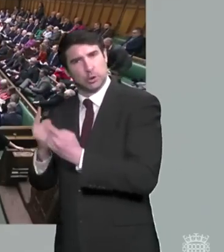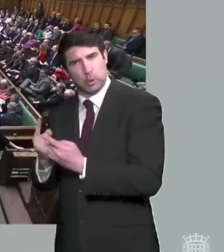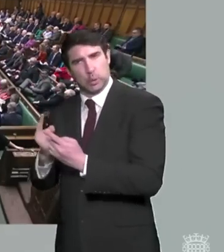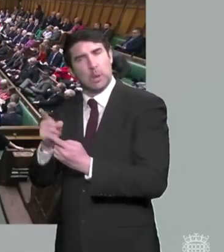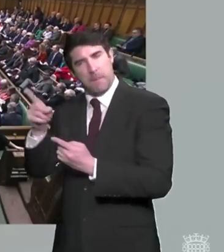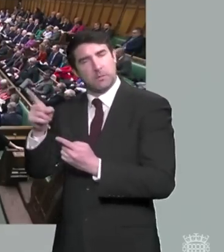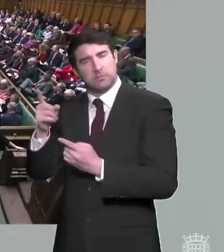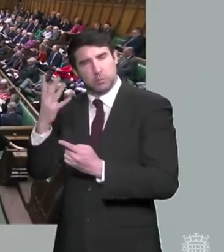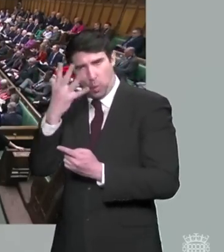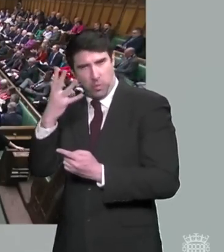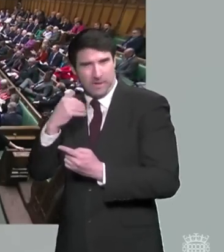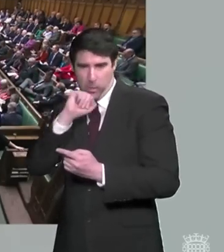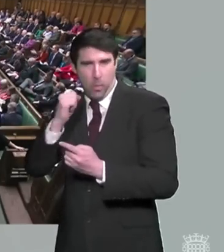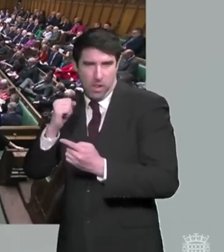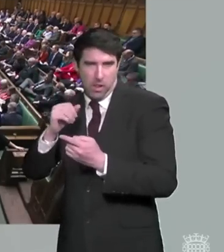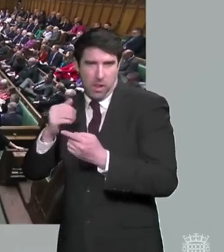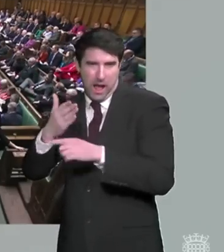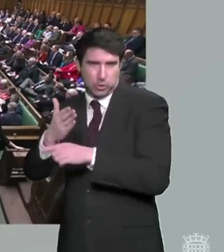Speaker.